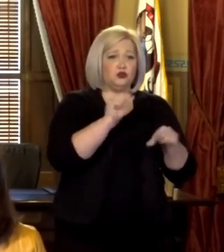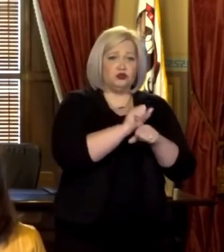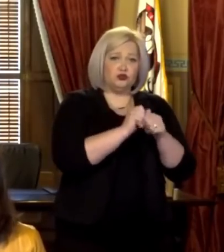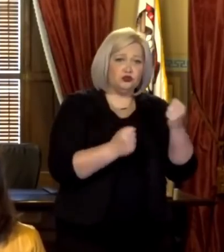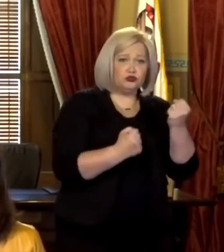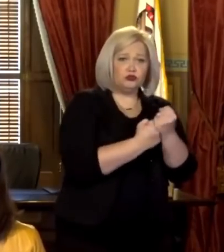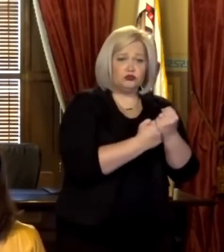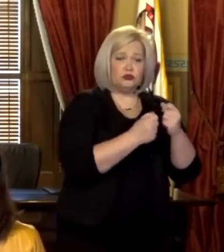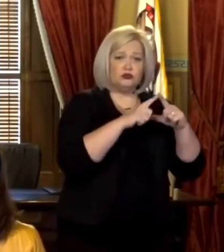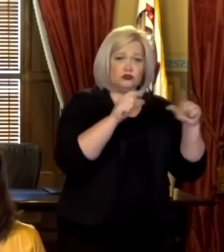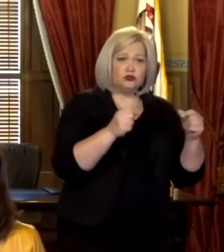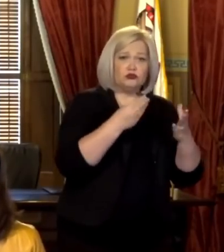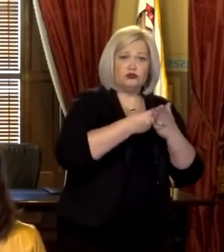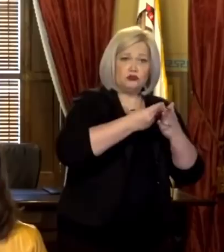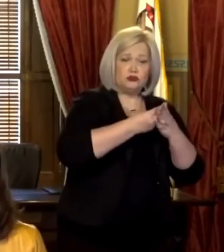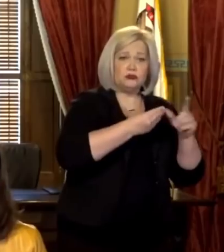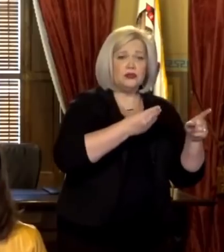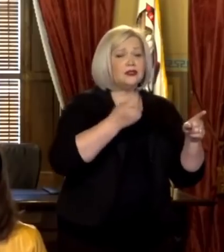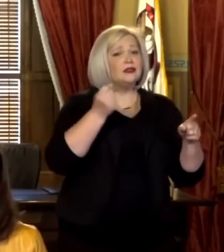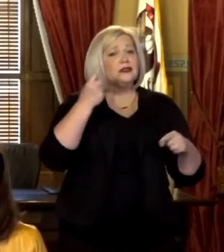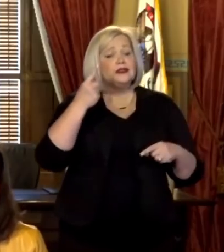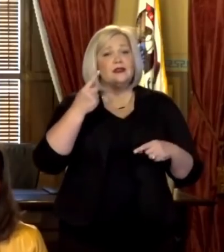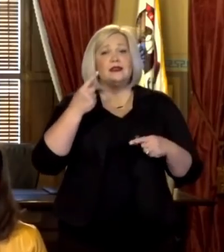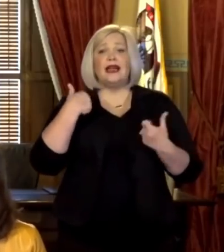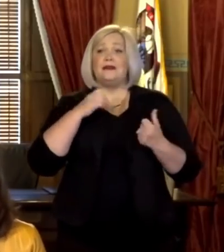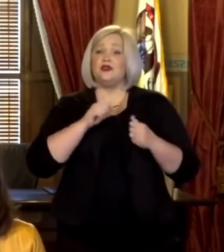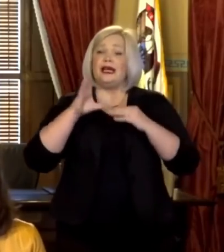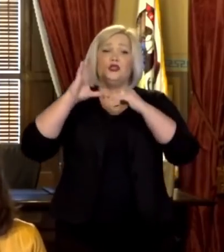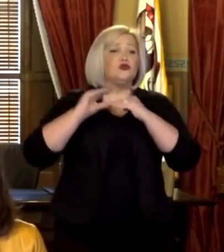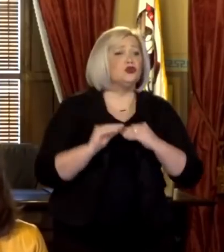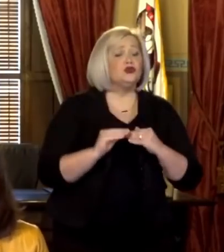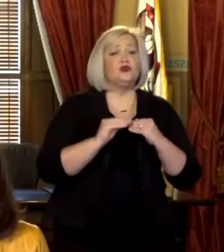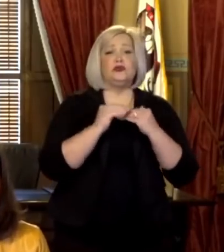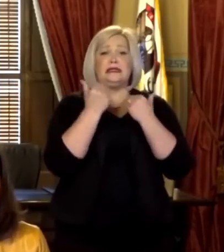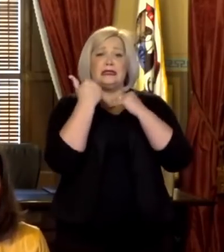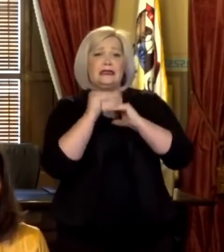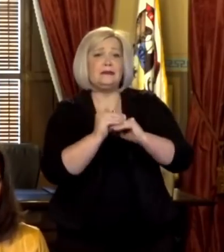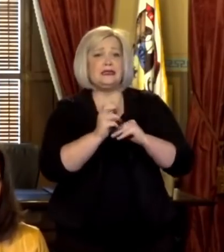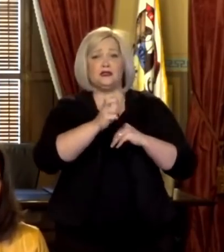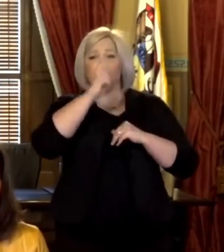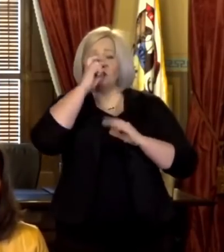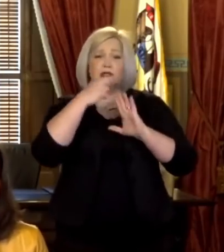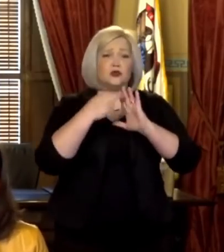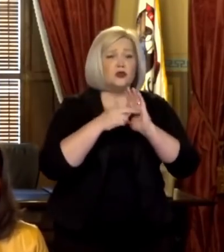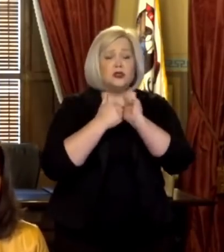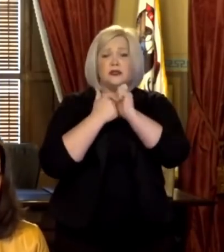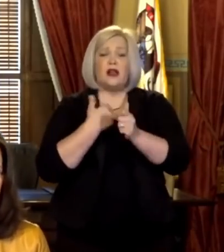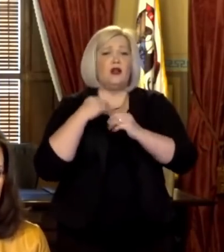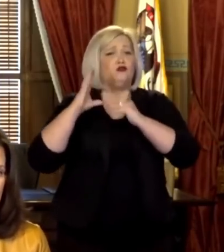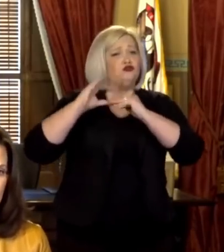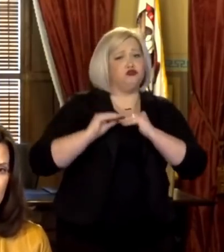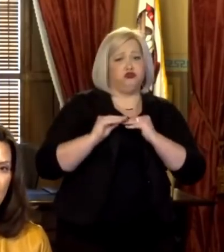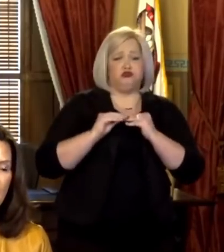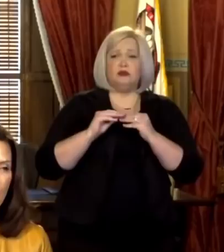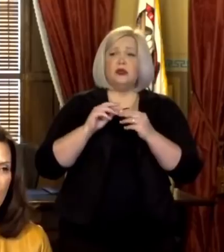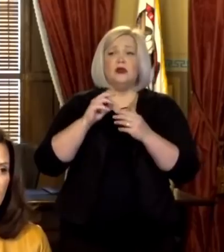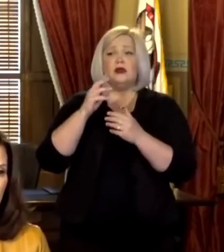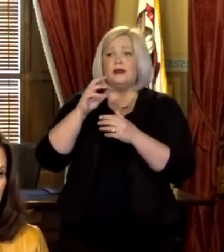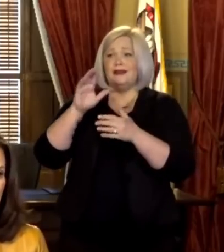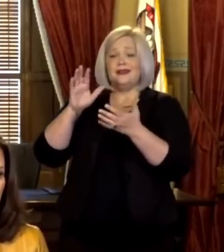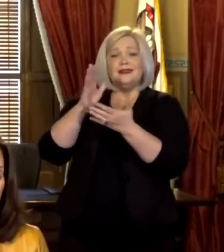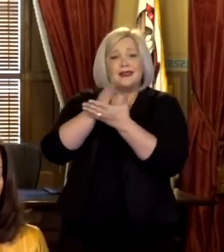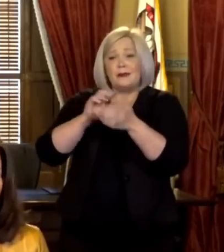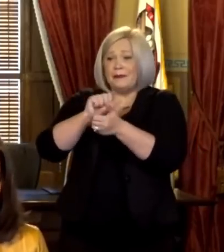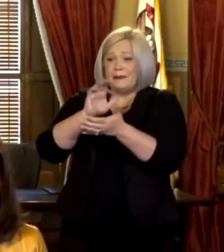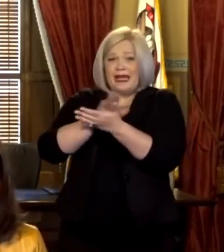times. And please know I have done a lot to cut red tape and make it easier to apply for unemployment, whether it is eliminating the paperwork